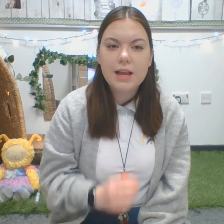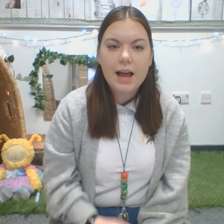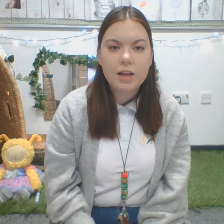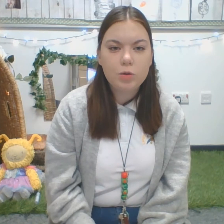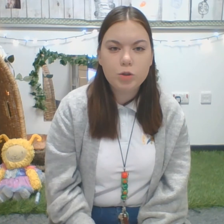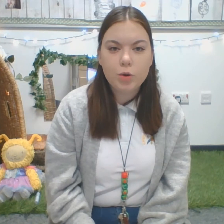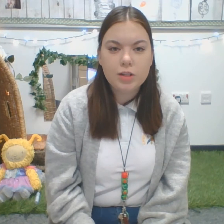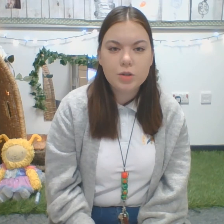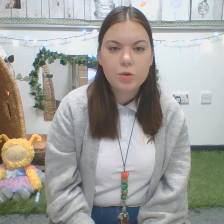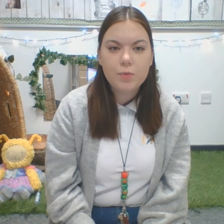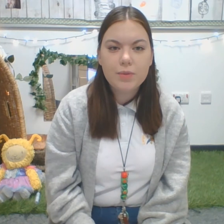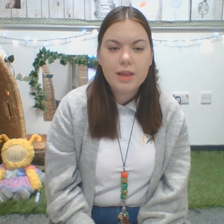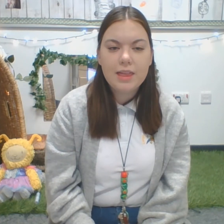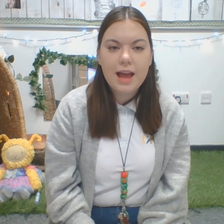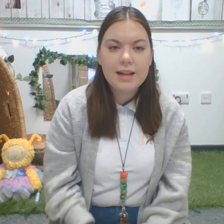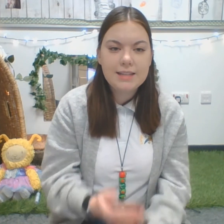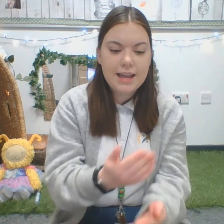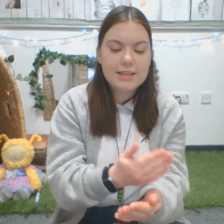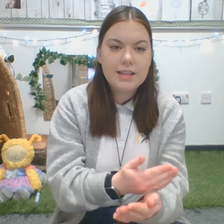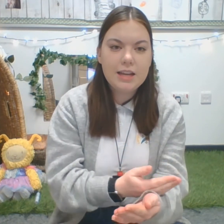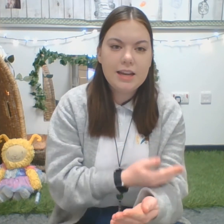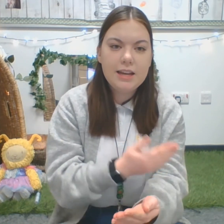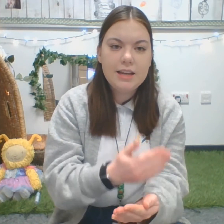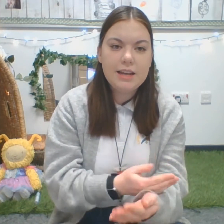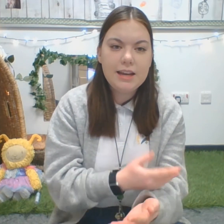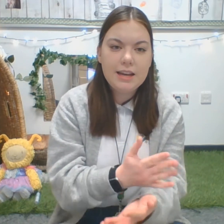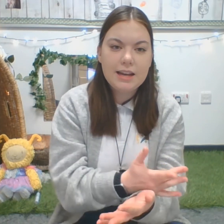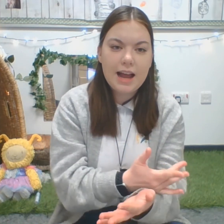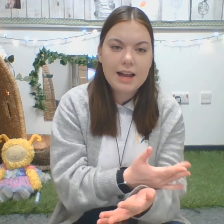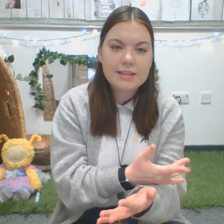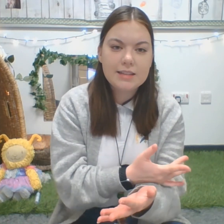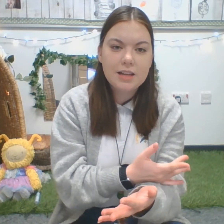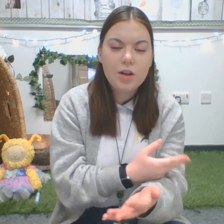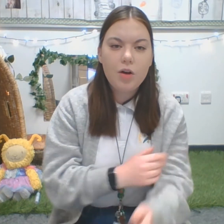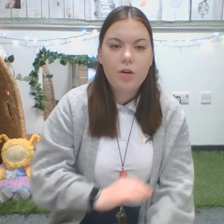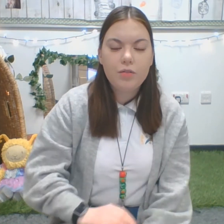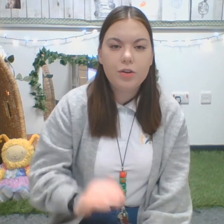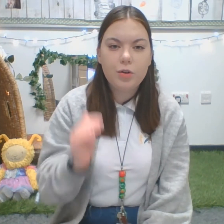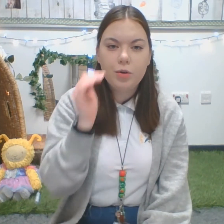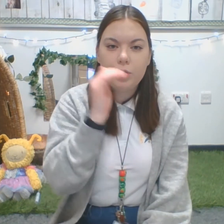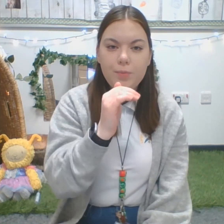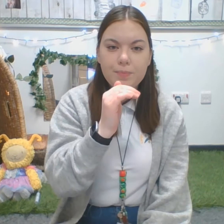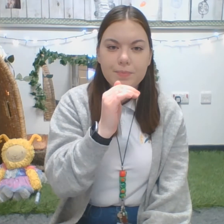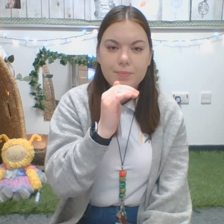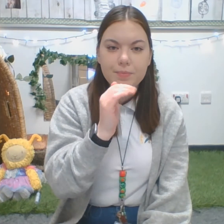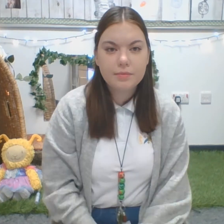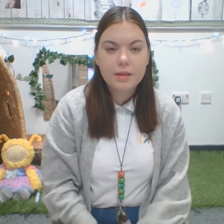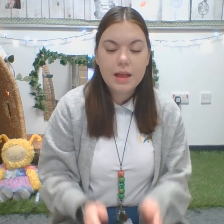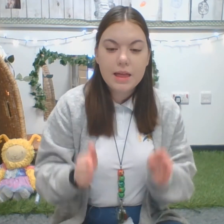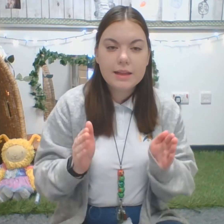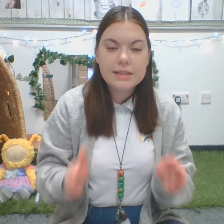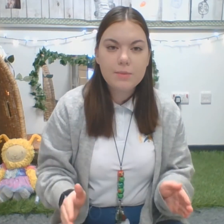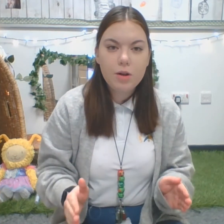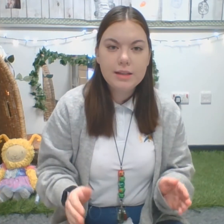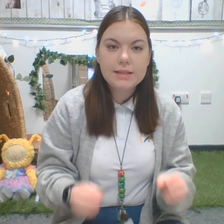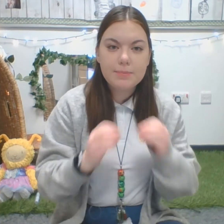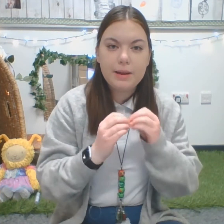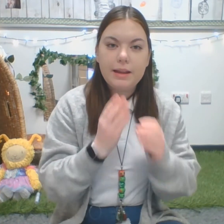no choice though. They had to get to the green, green grass of their new home. The smallest billy